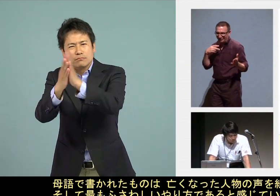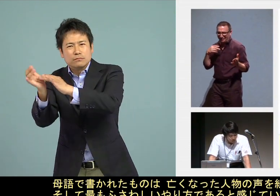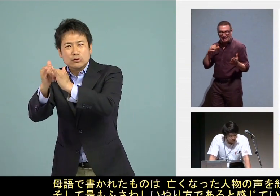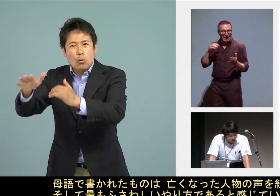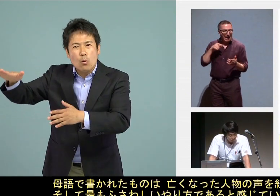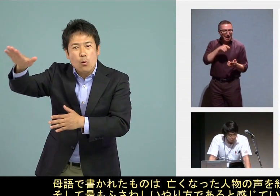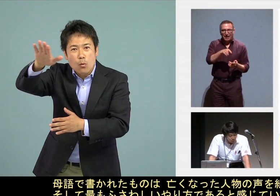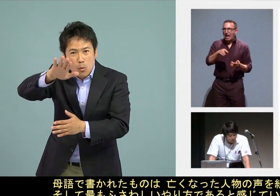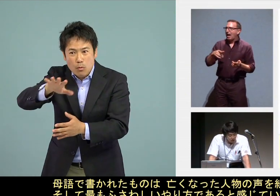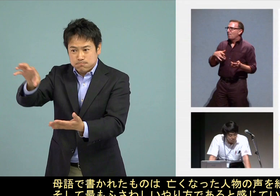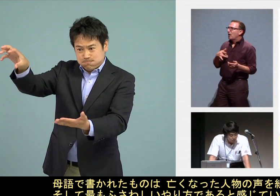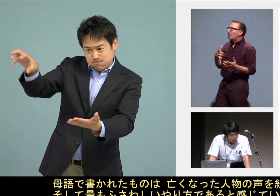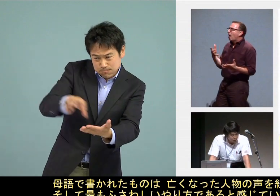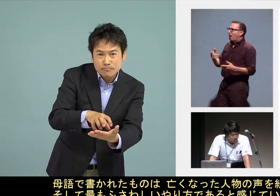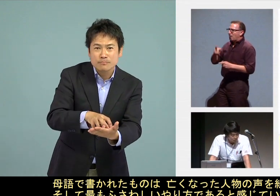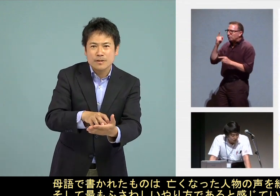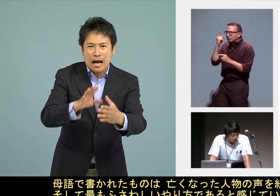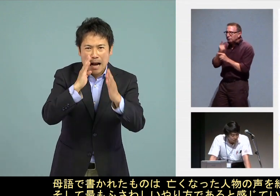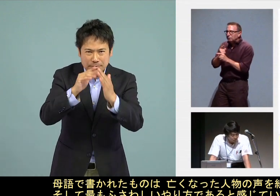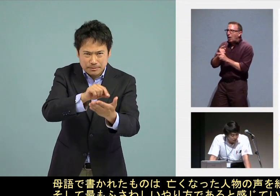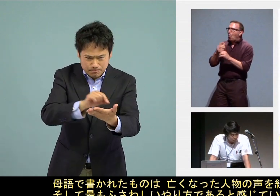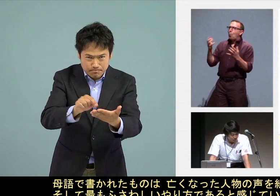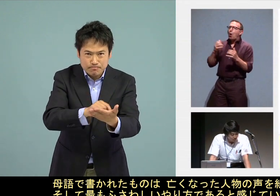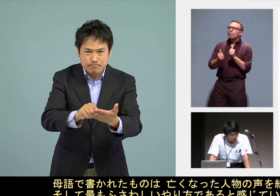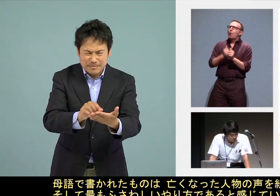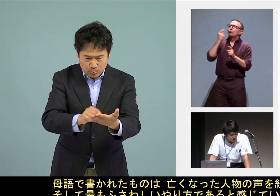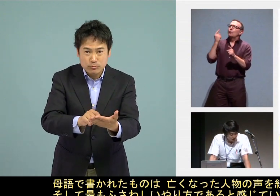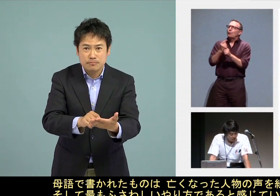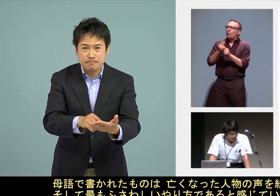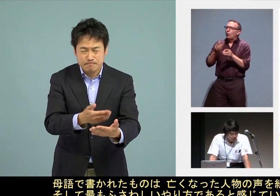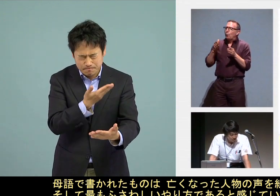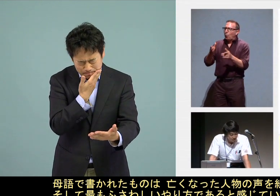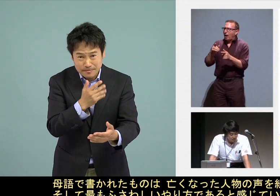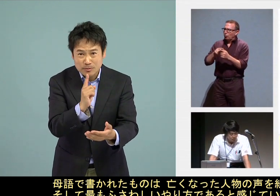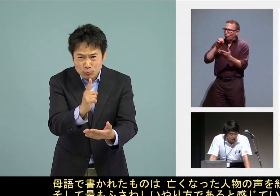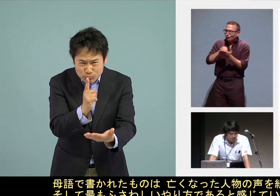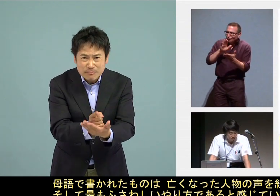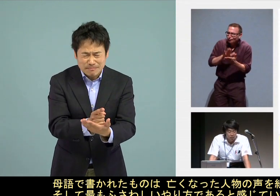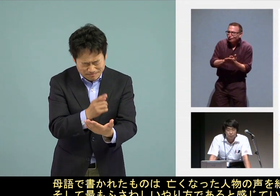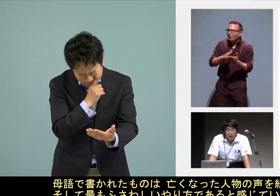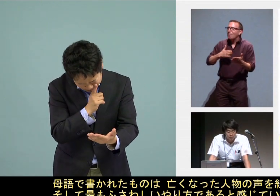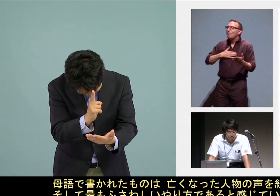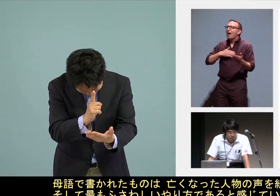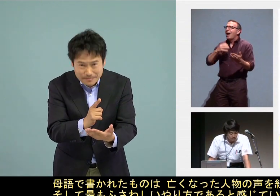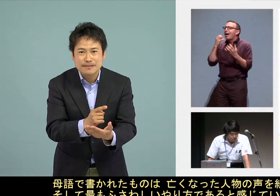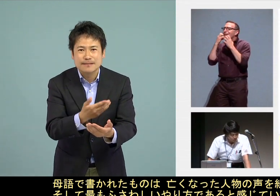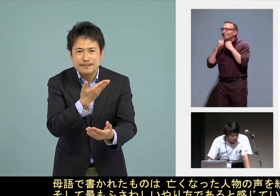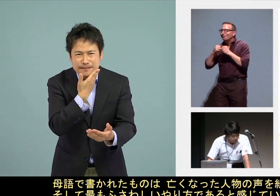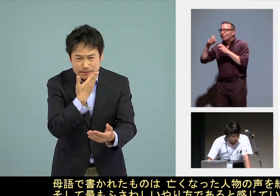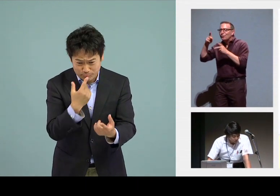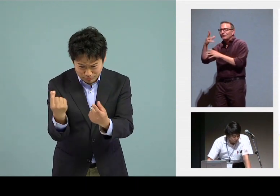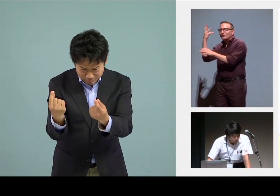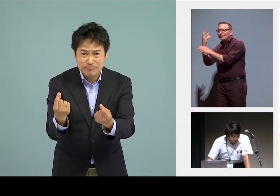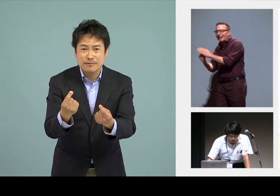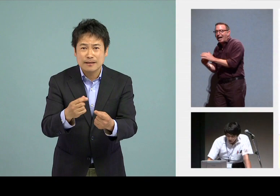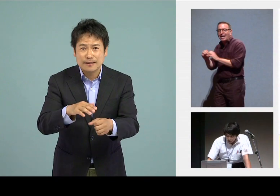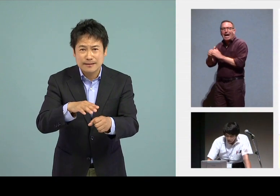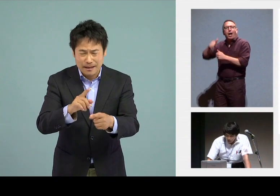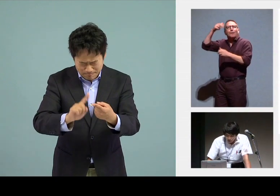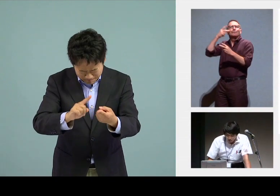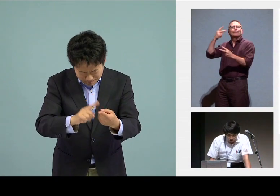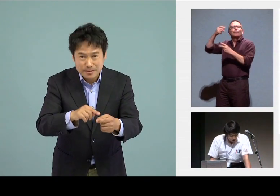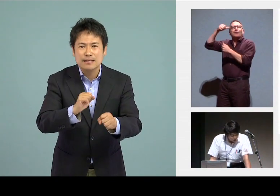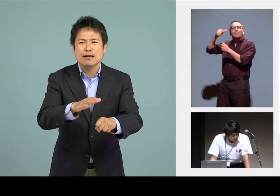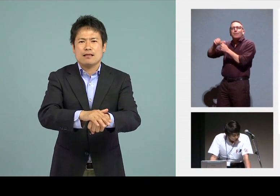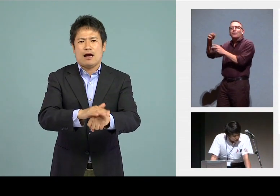is the only and most appropriate way to record the voice of a deceased person on paper.